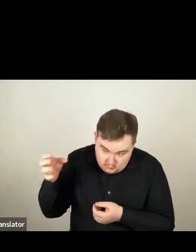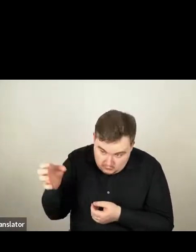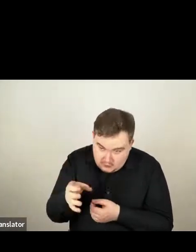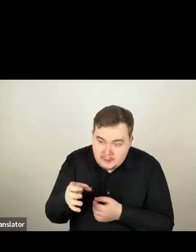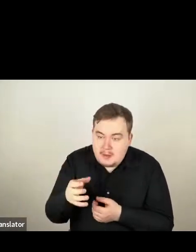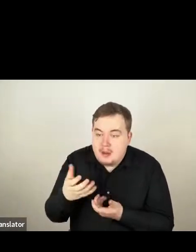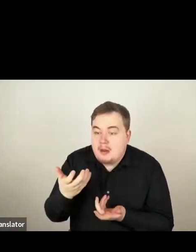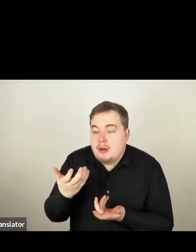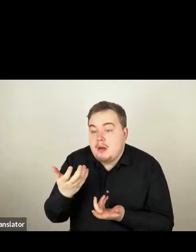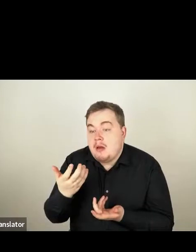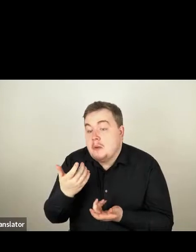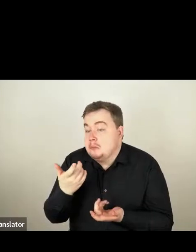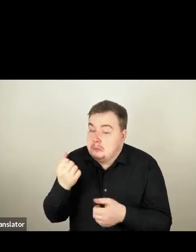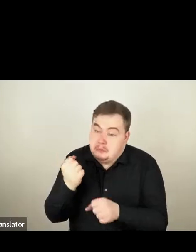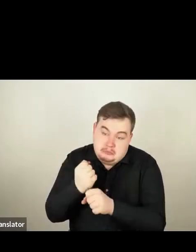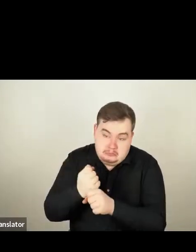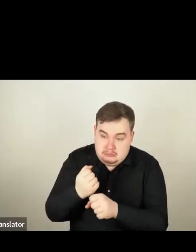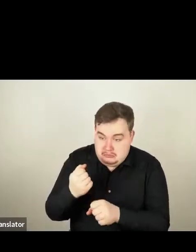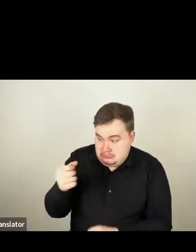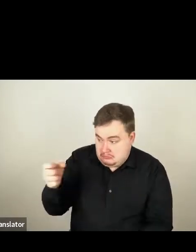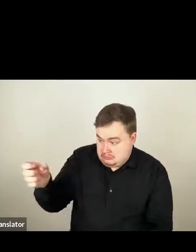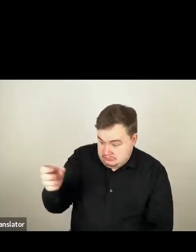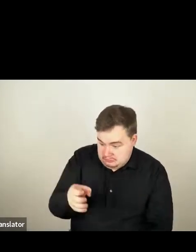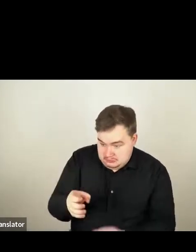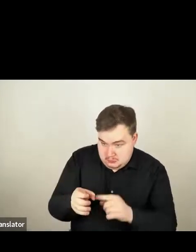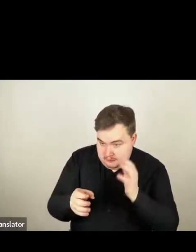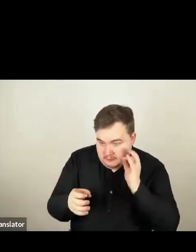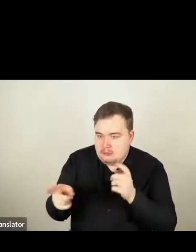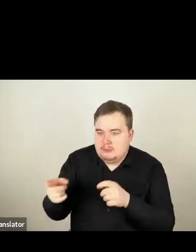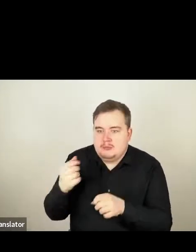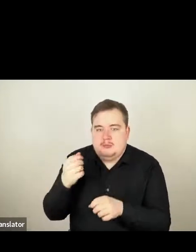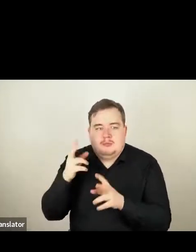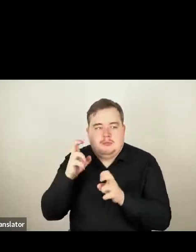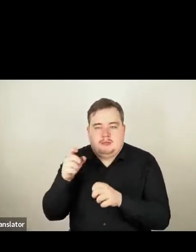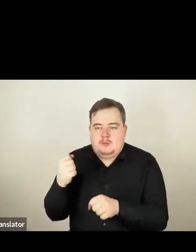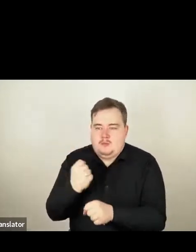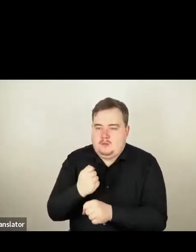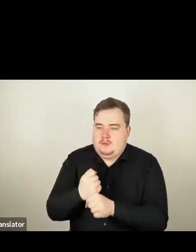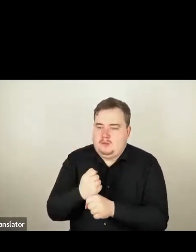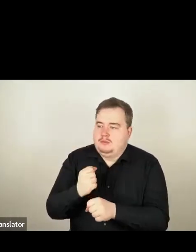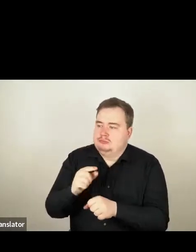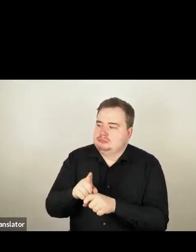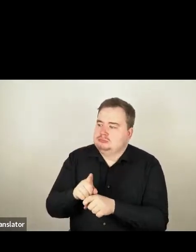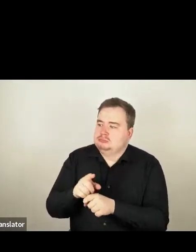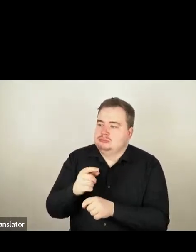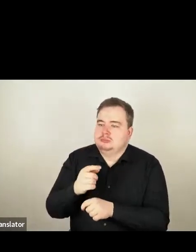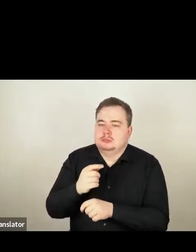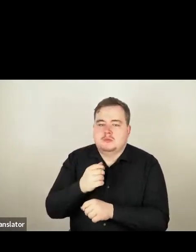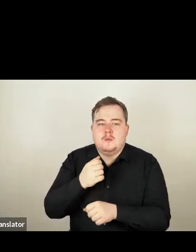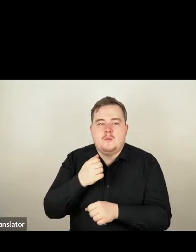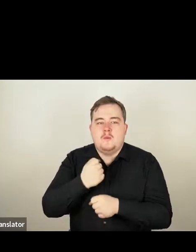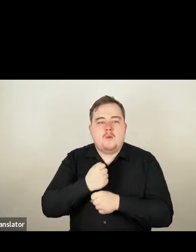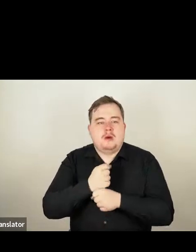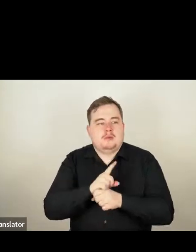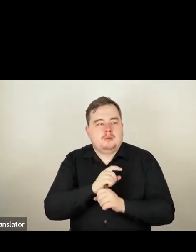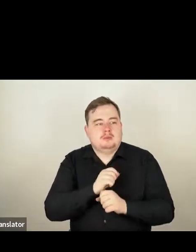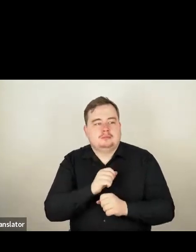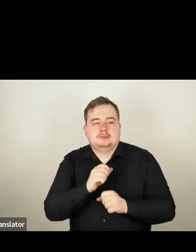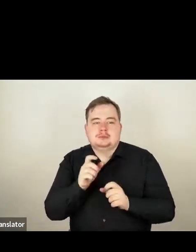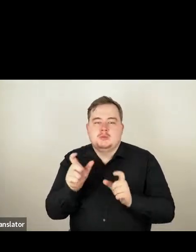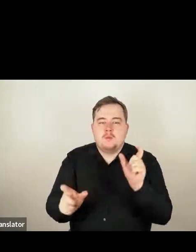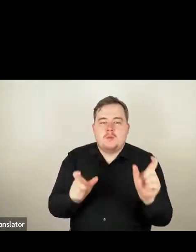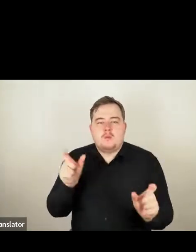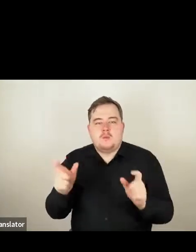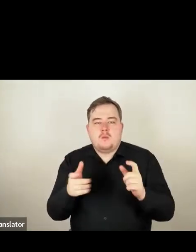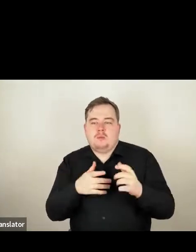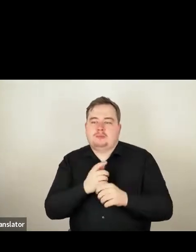friendly. Amazing. It was a simple step, but it made a difference. So